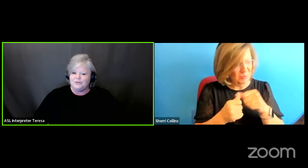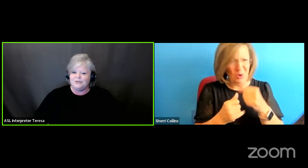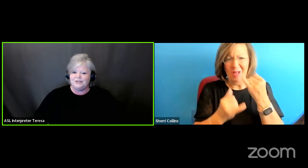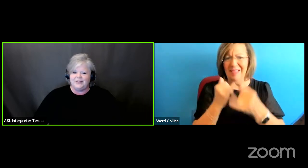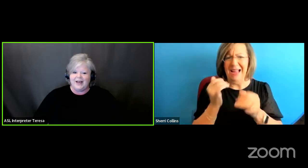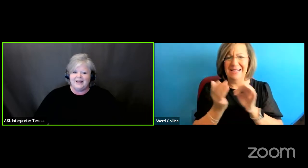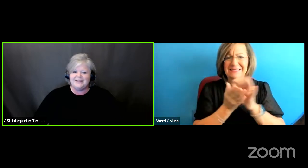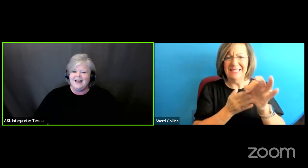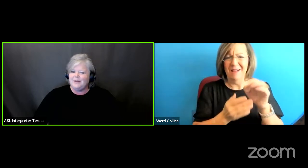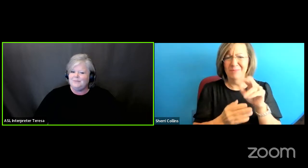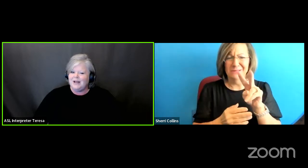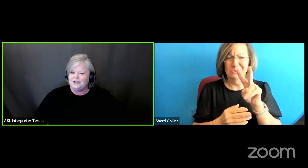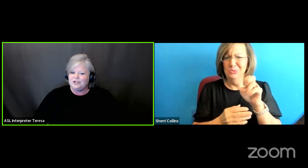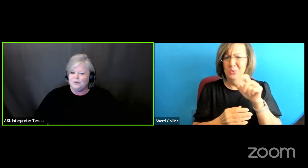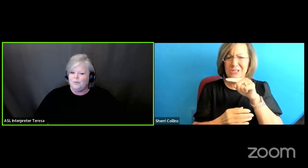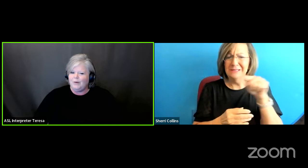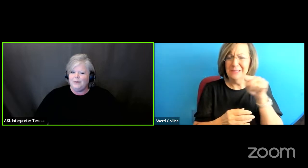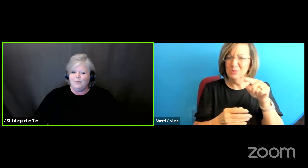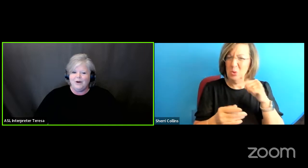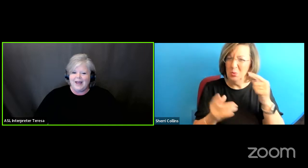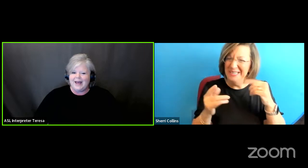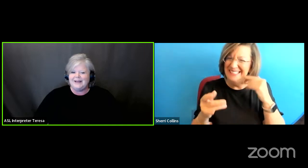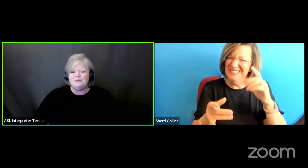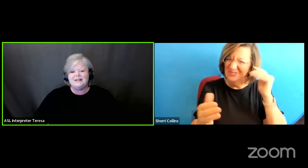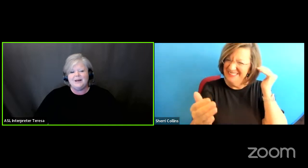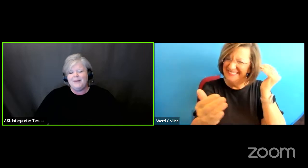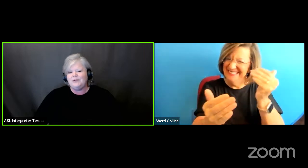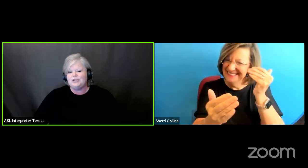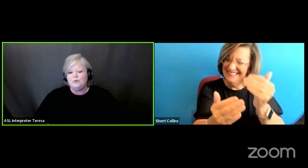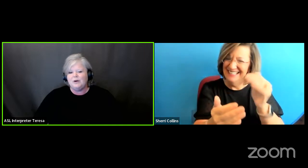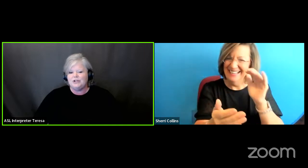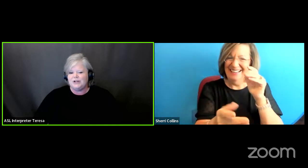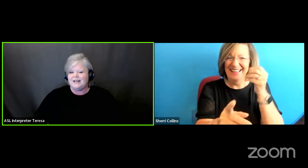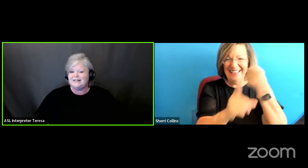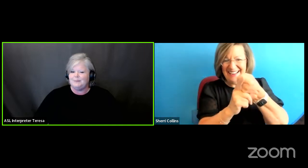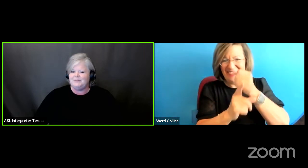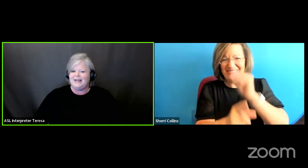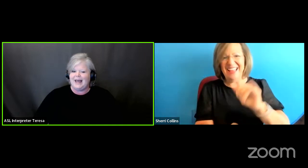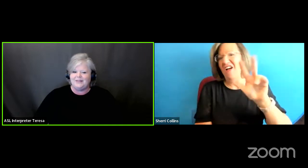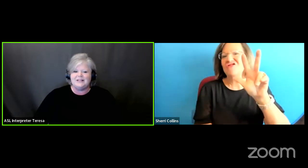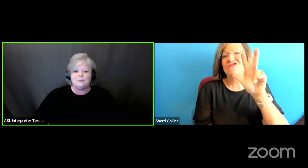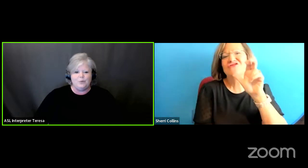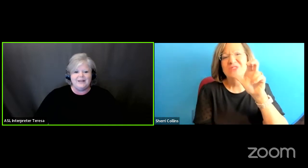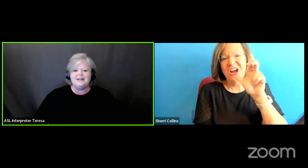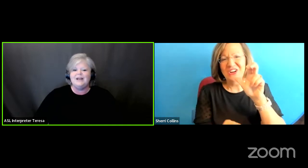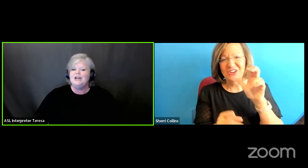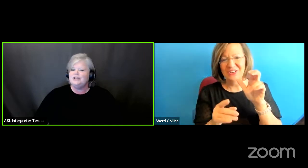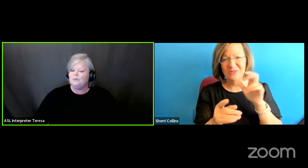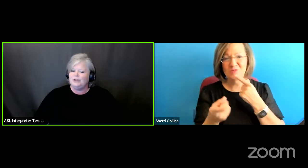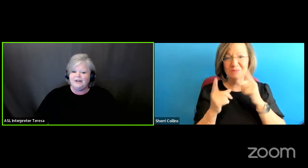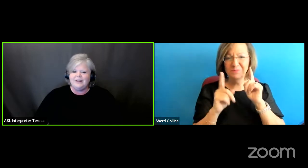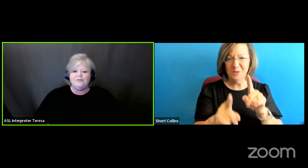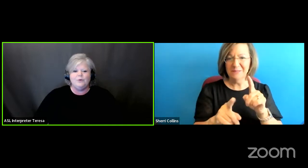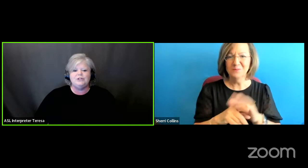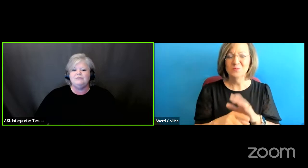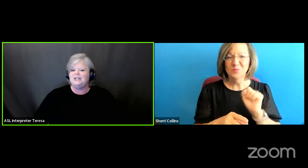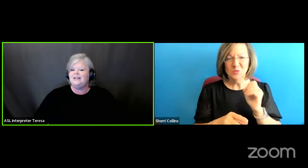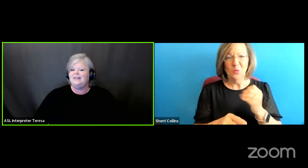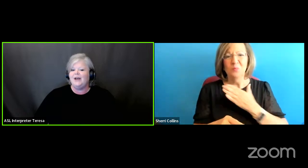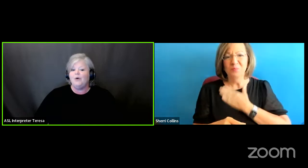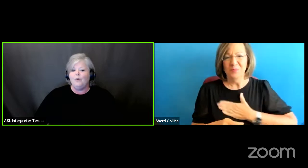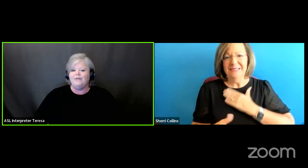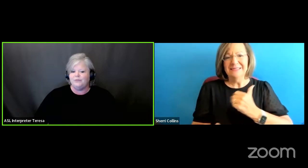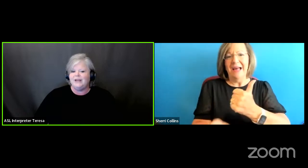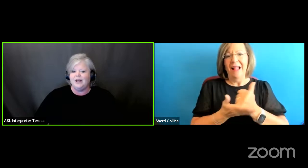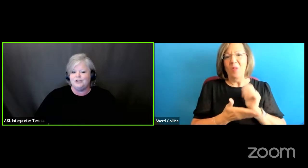getting closer to that. I'm not sure what we were at. It was about 200 and something at this point. So we're looking forward to